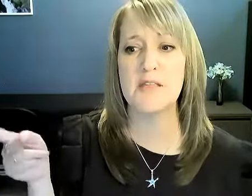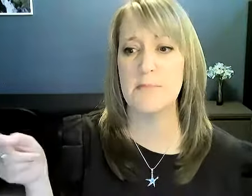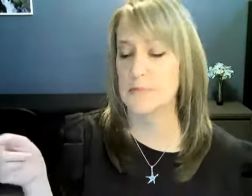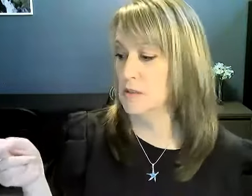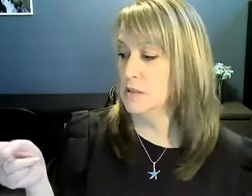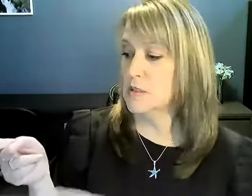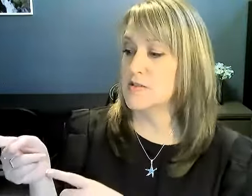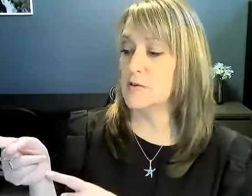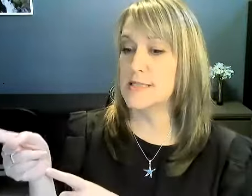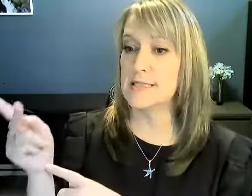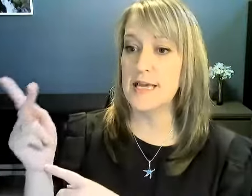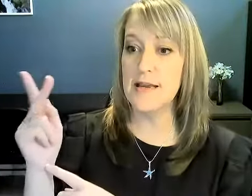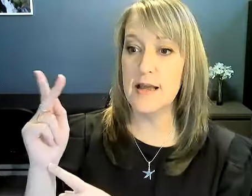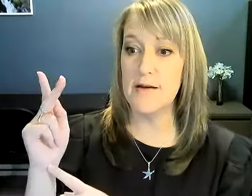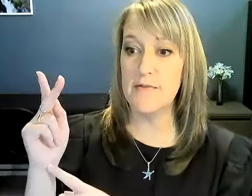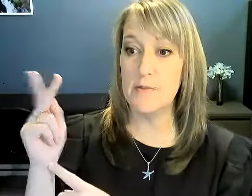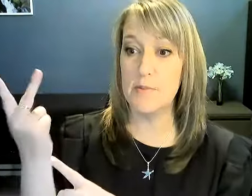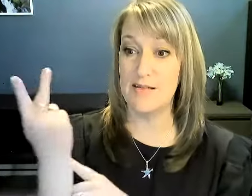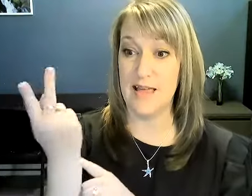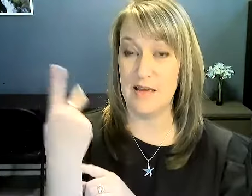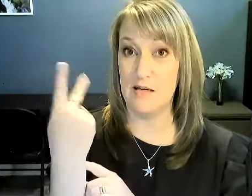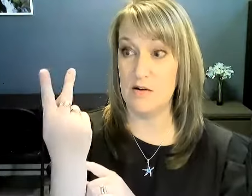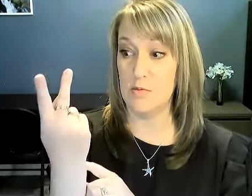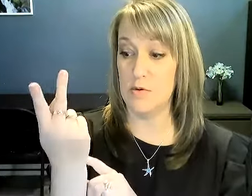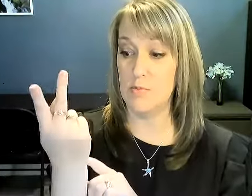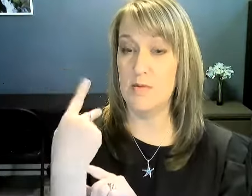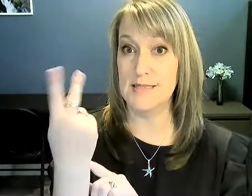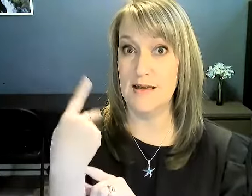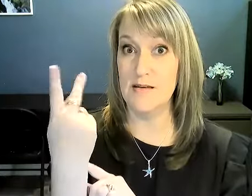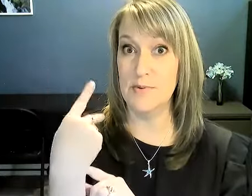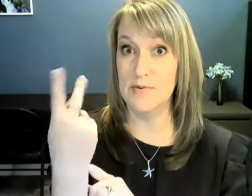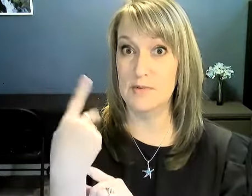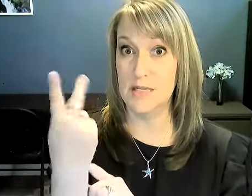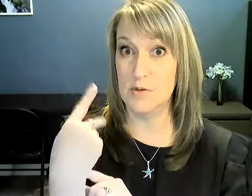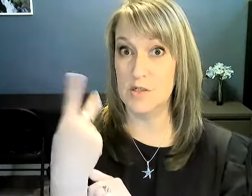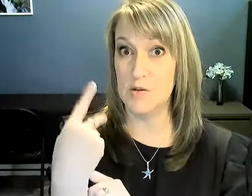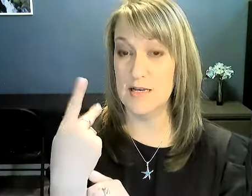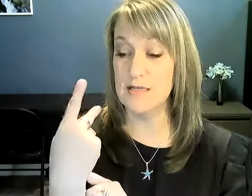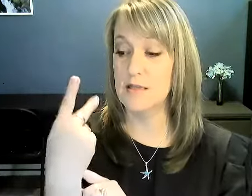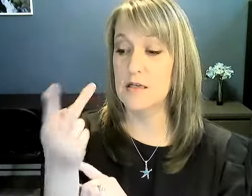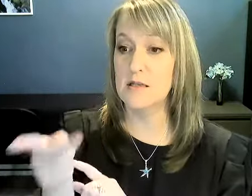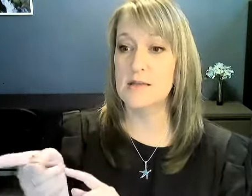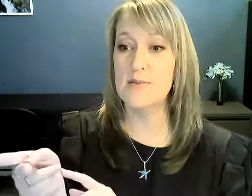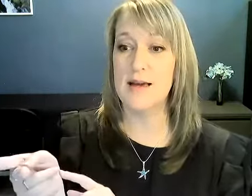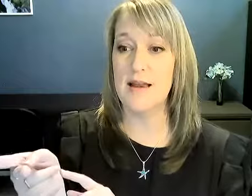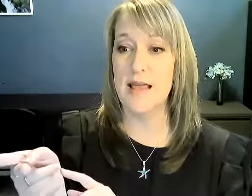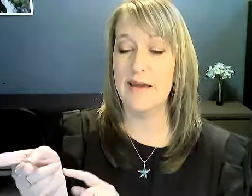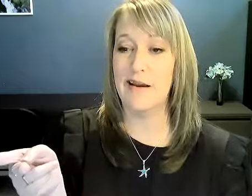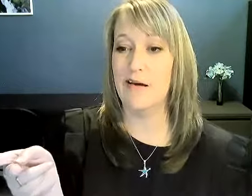them. So instead of being like your palm is up, like with two of us, it's going to be kind of hanging out